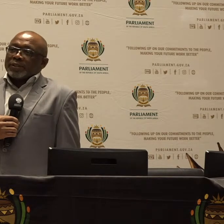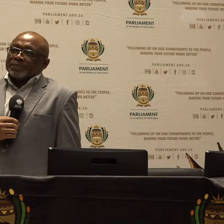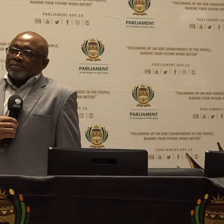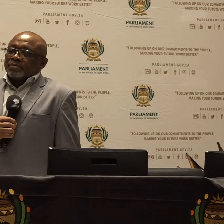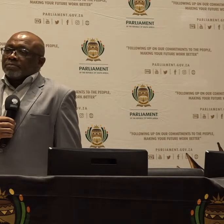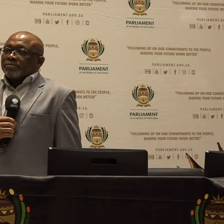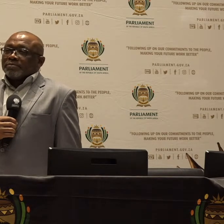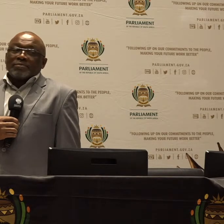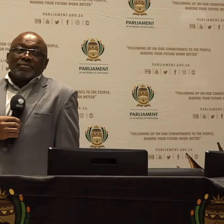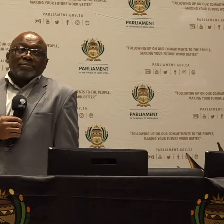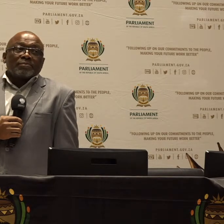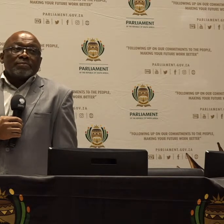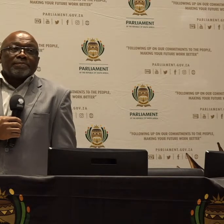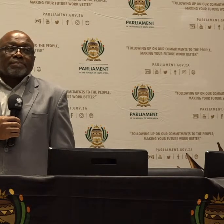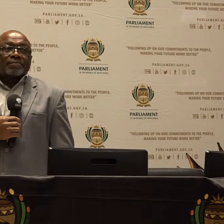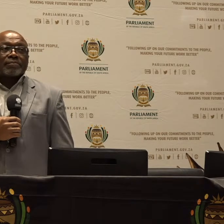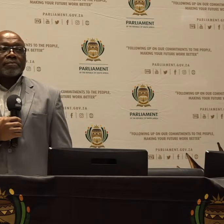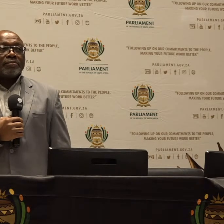excluded